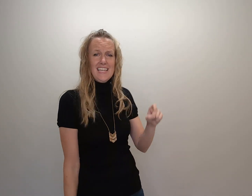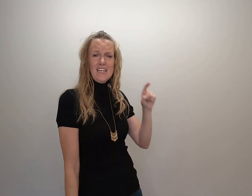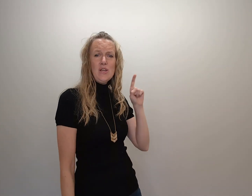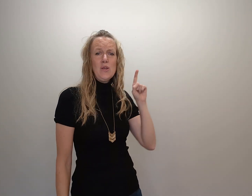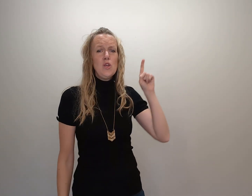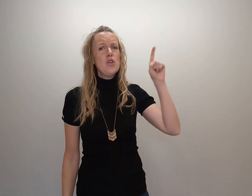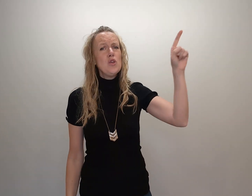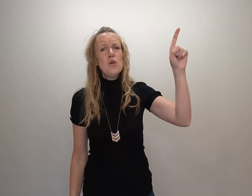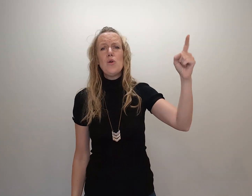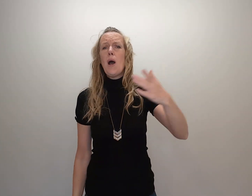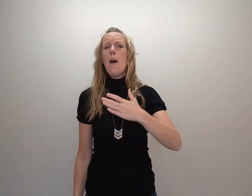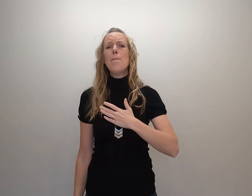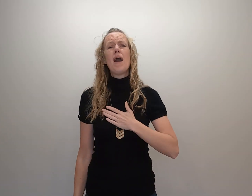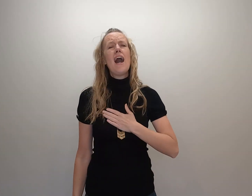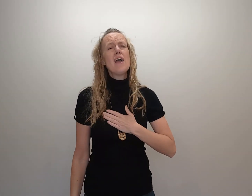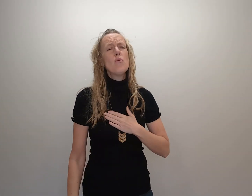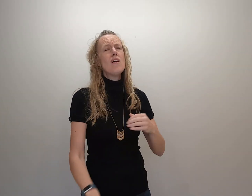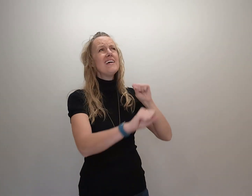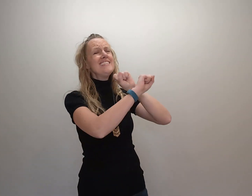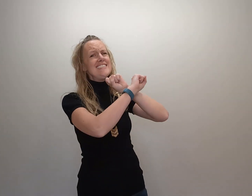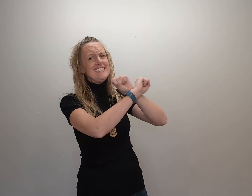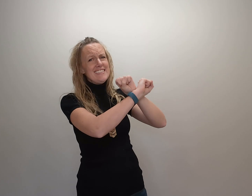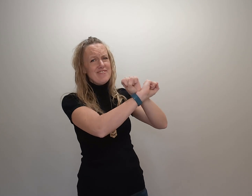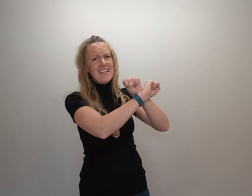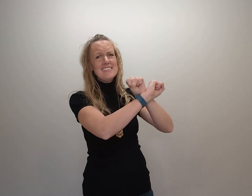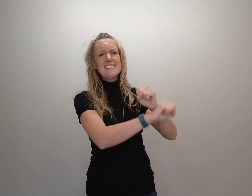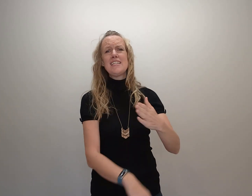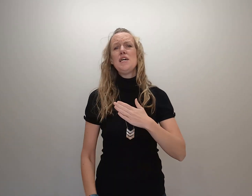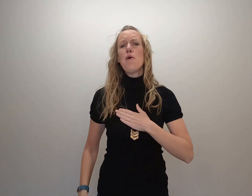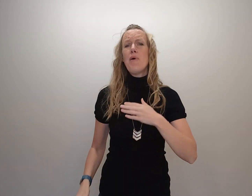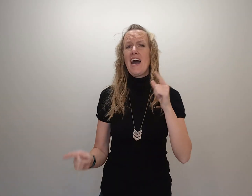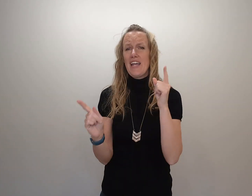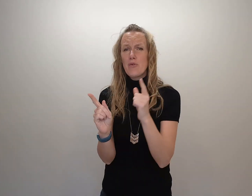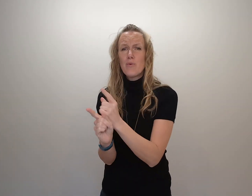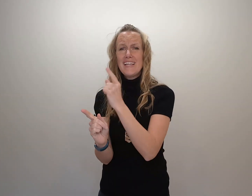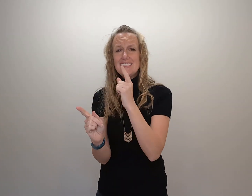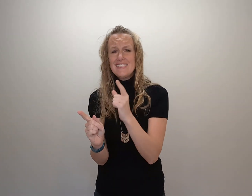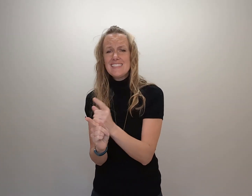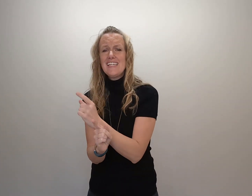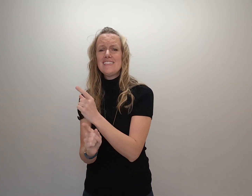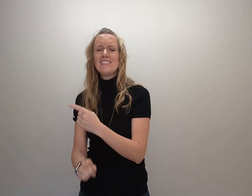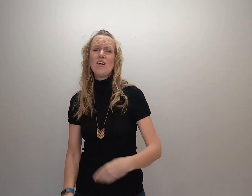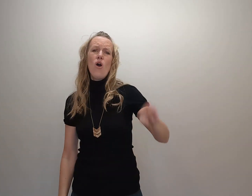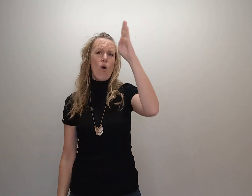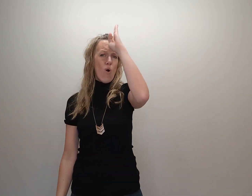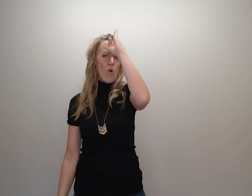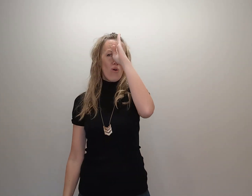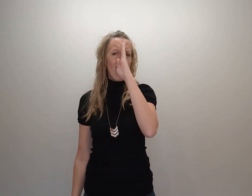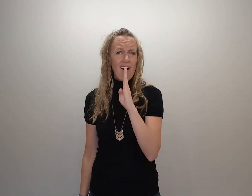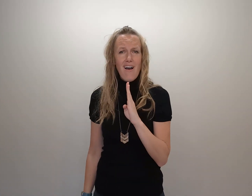need you. My one defense, my righteousness. Oh